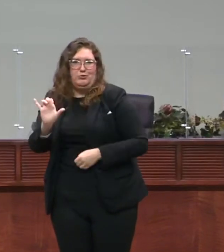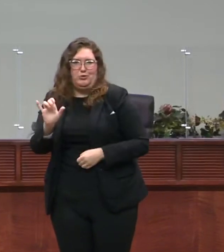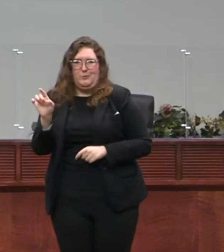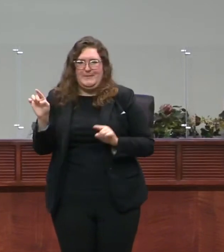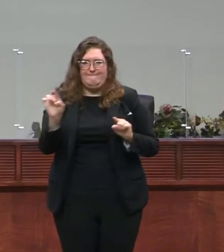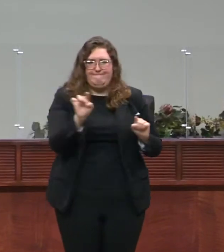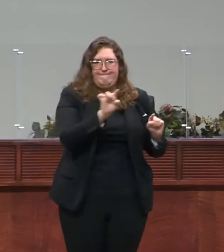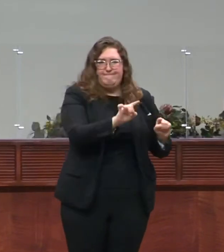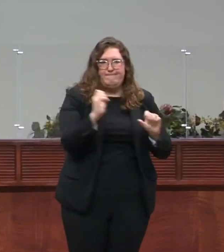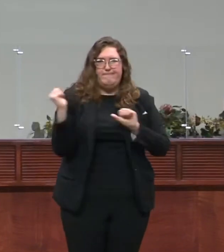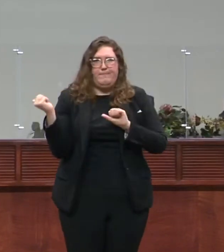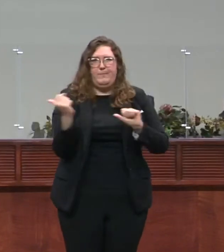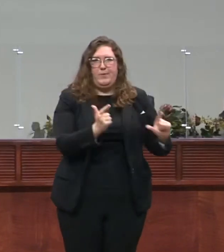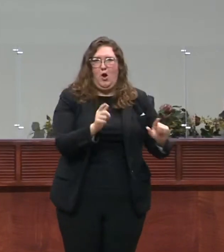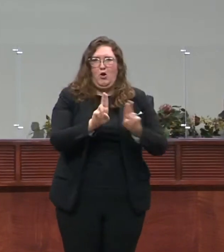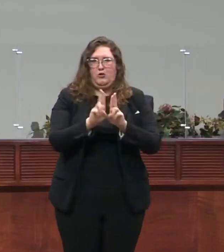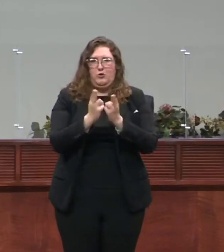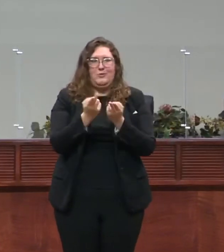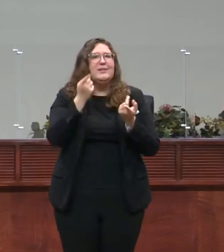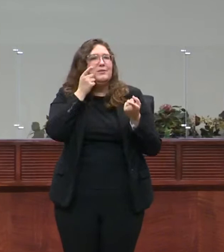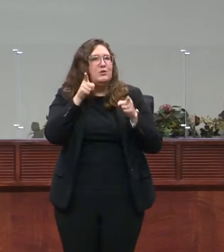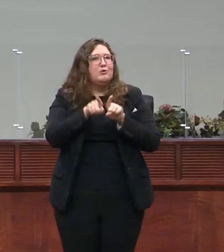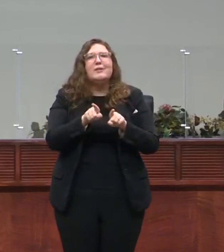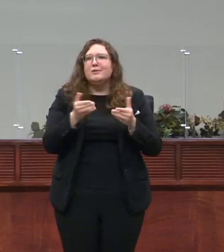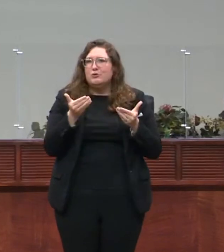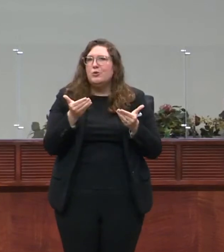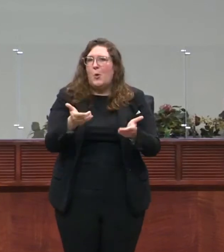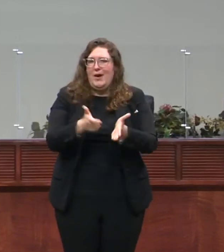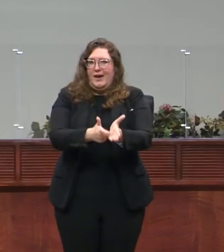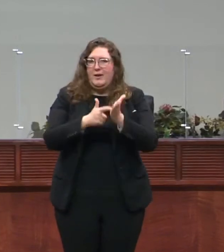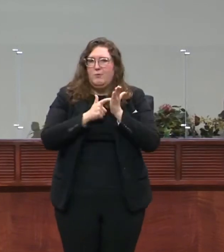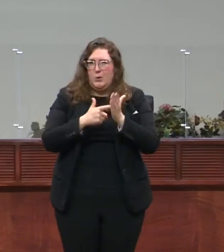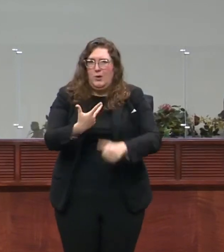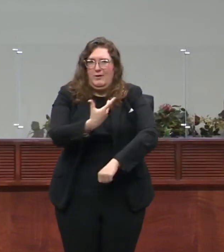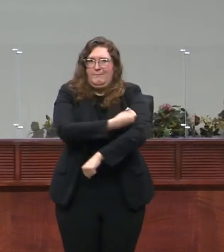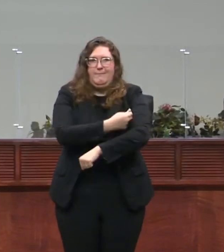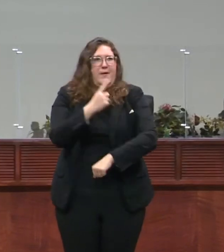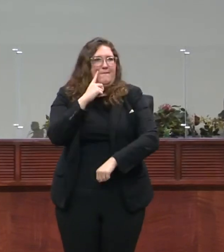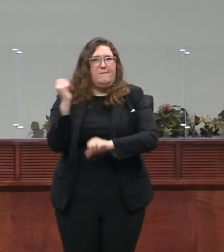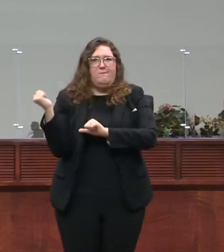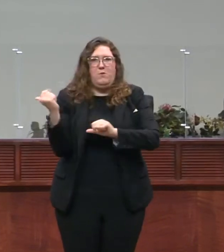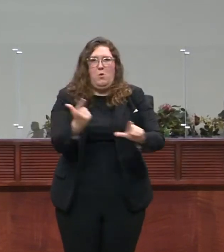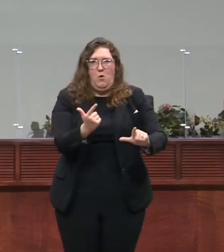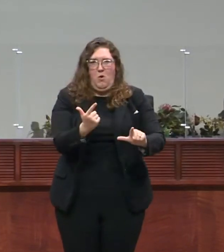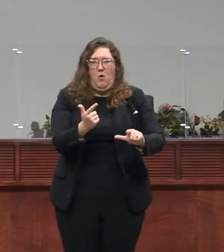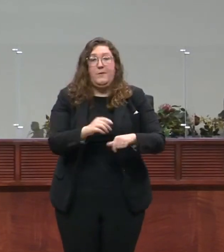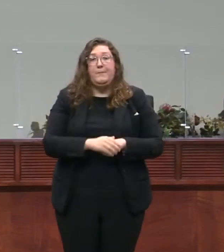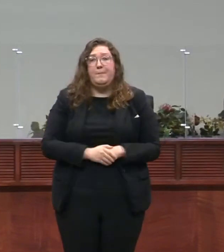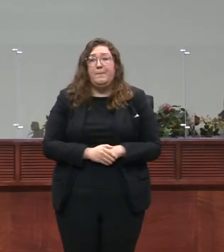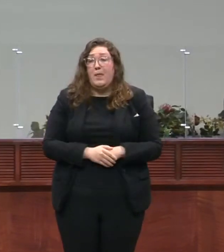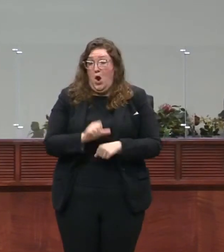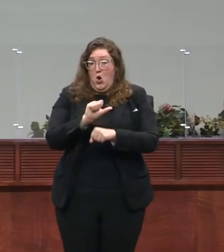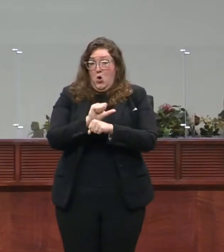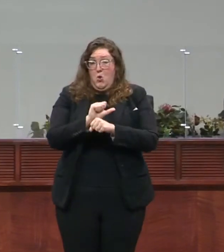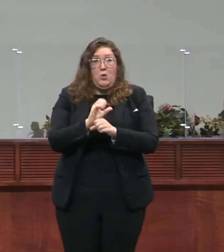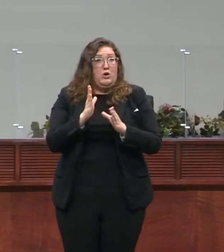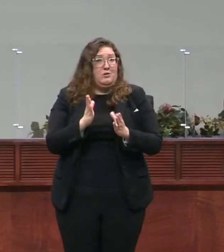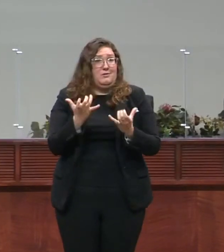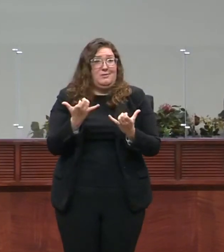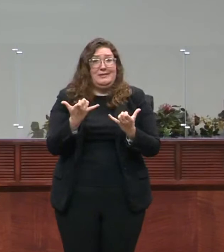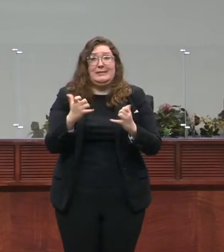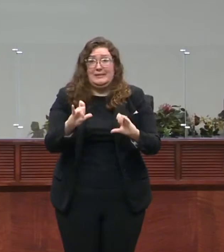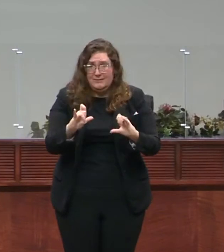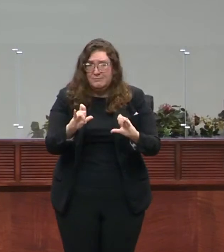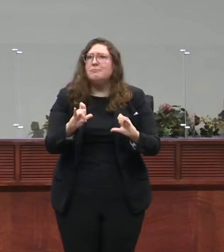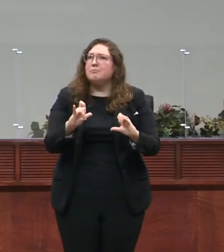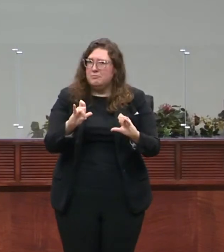to the mandate that we have put in place here within Orange County. Our employees still have time to comply